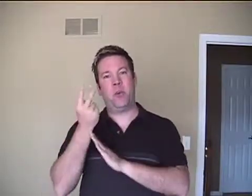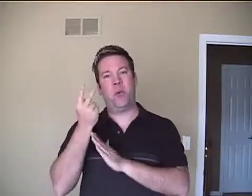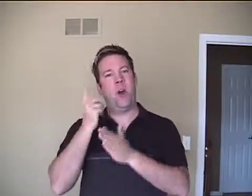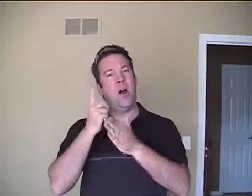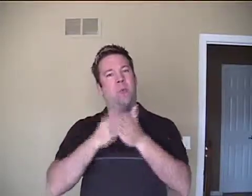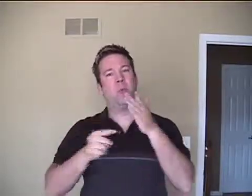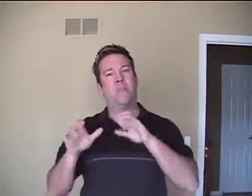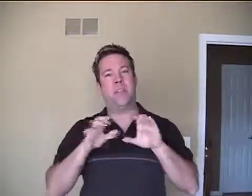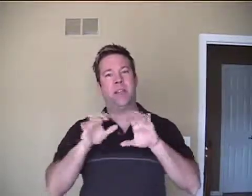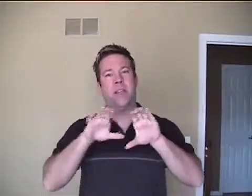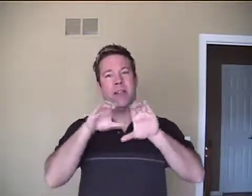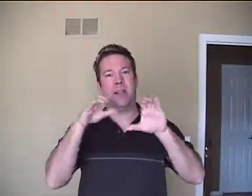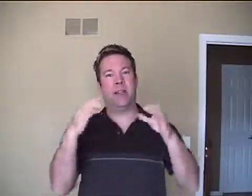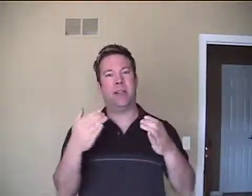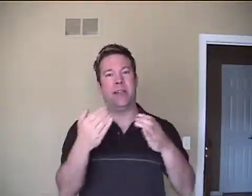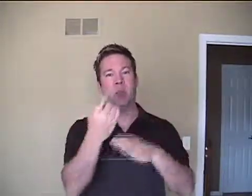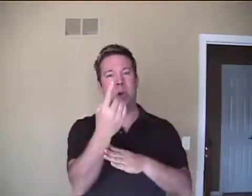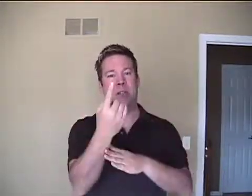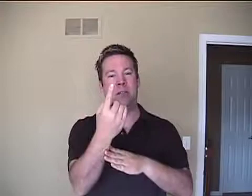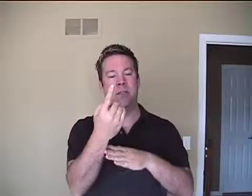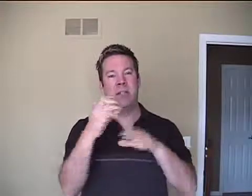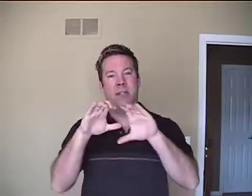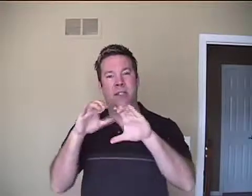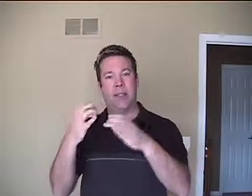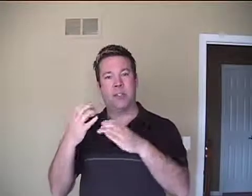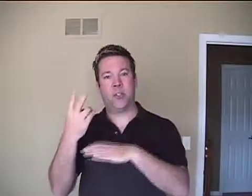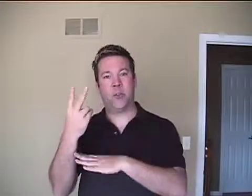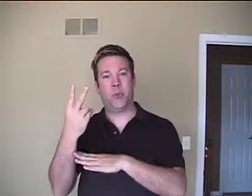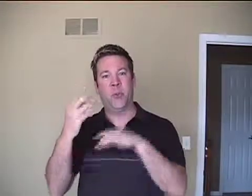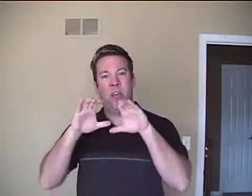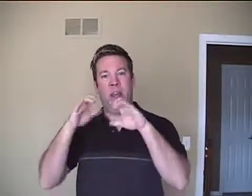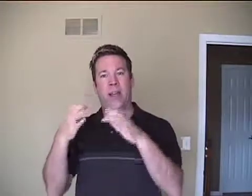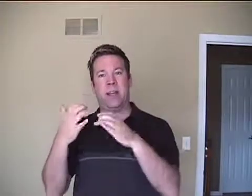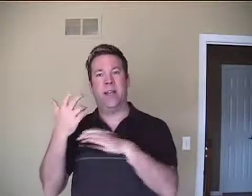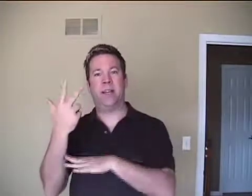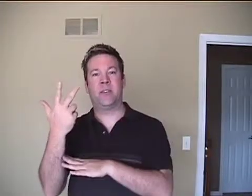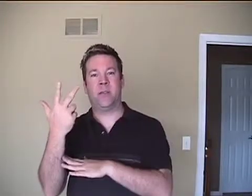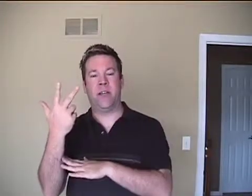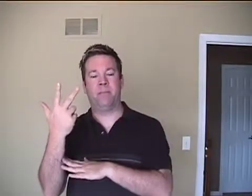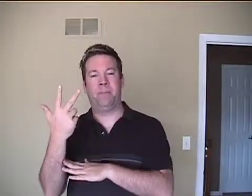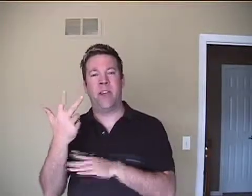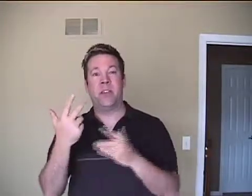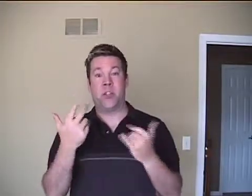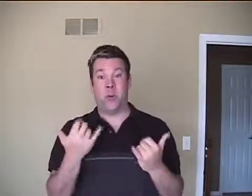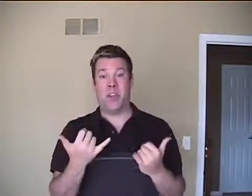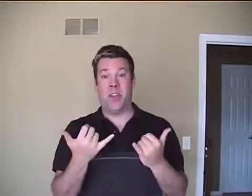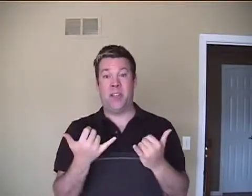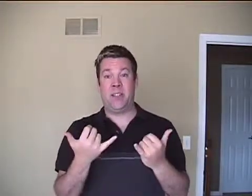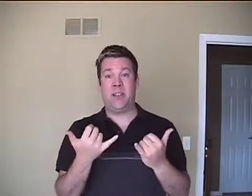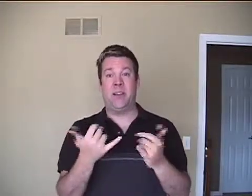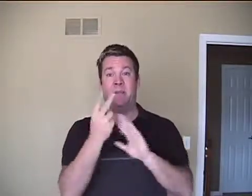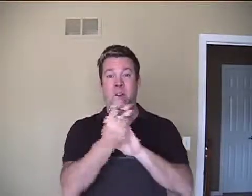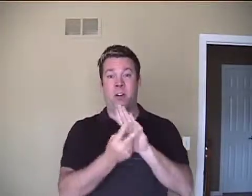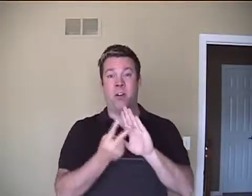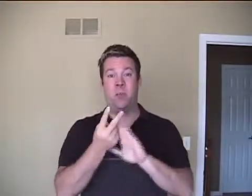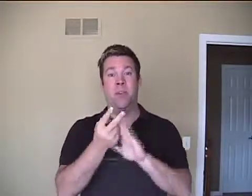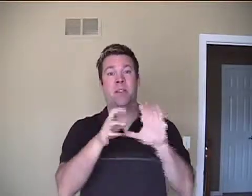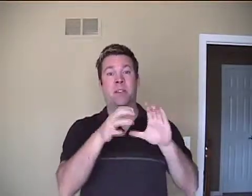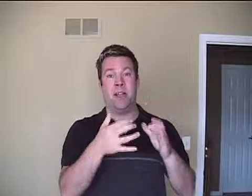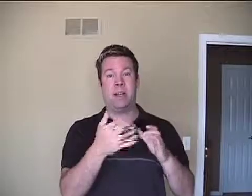review what we've done in Class 1, Class 2, and Class 3. So this video is Class